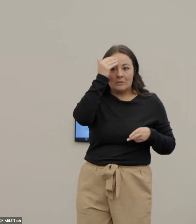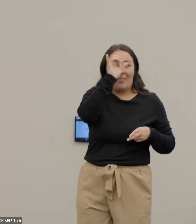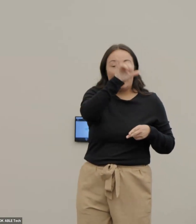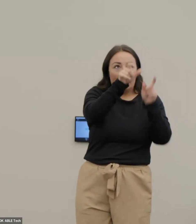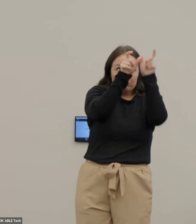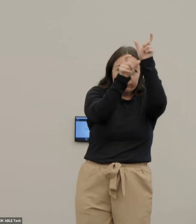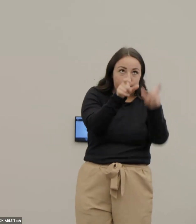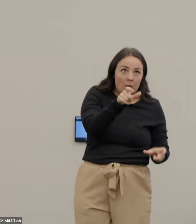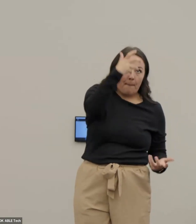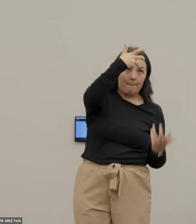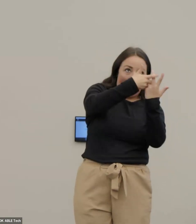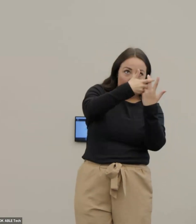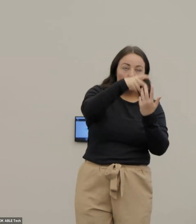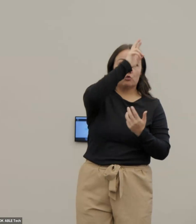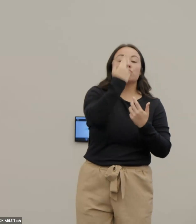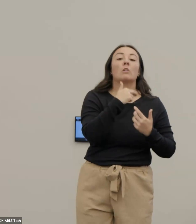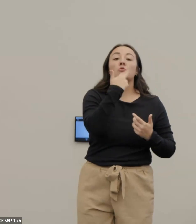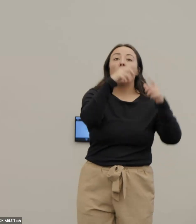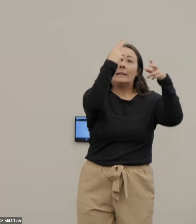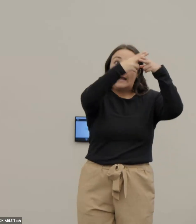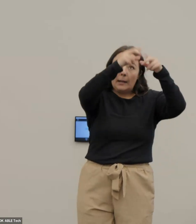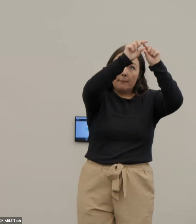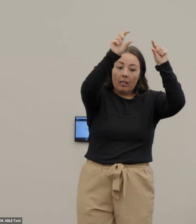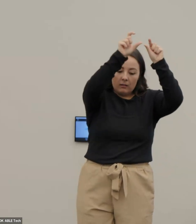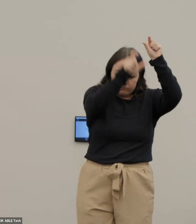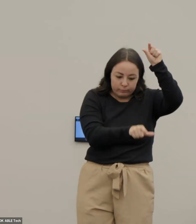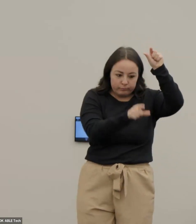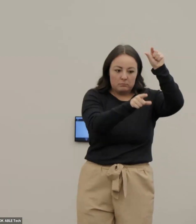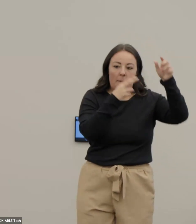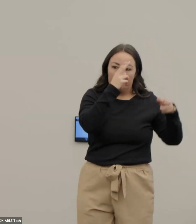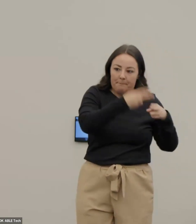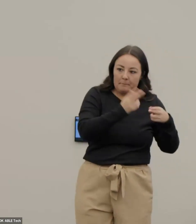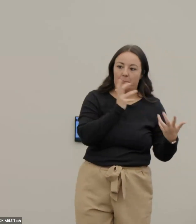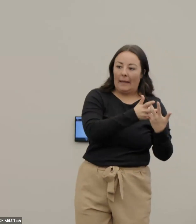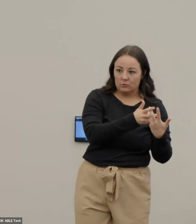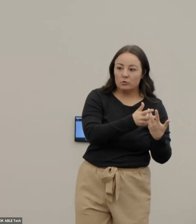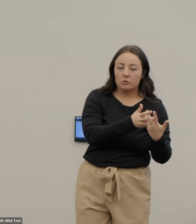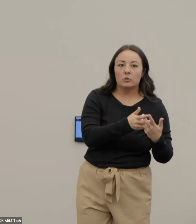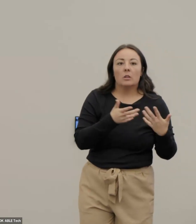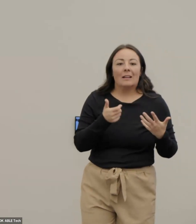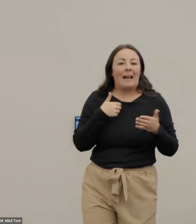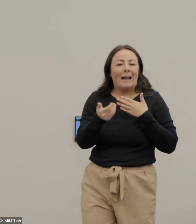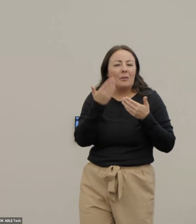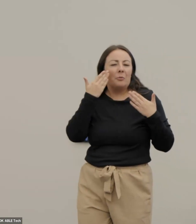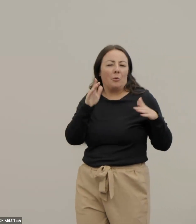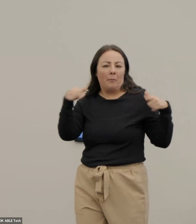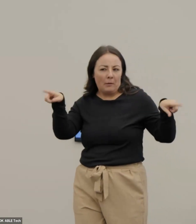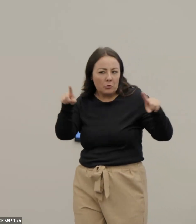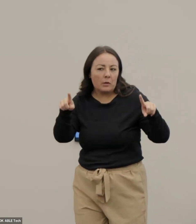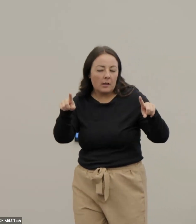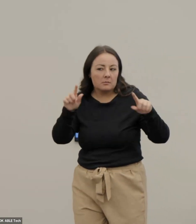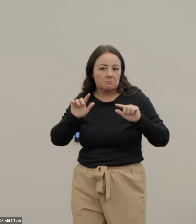cell. In some ways, like, I don't know about you guys, if you ever are on a web